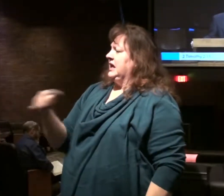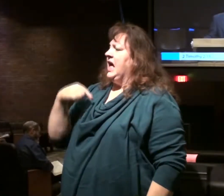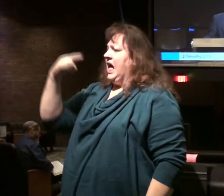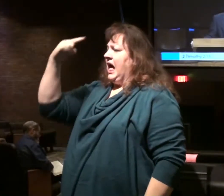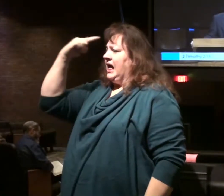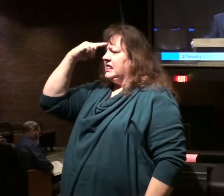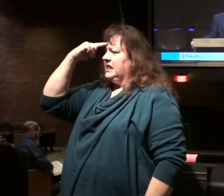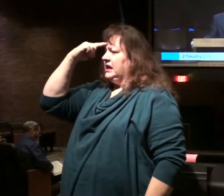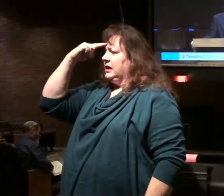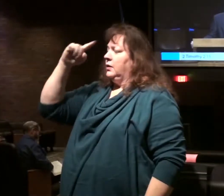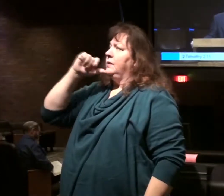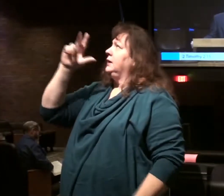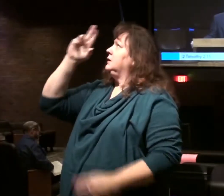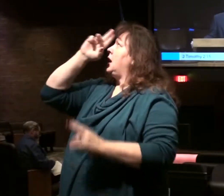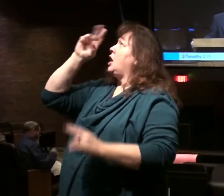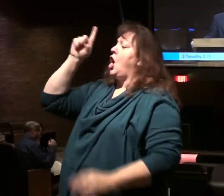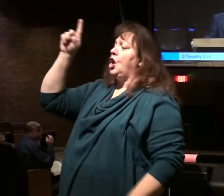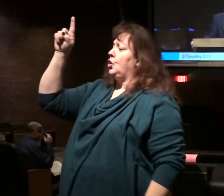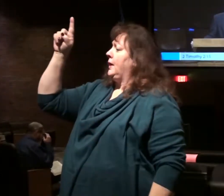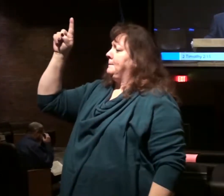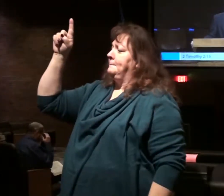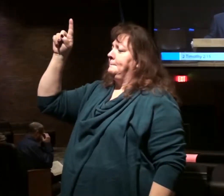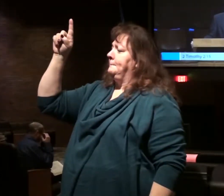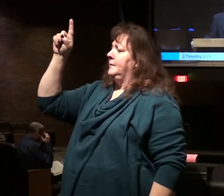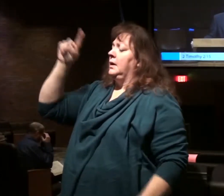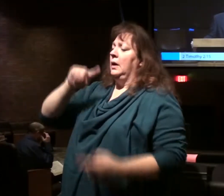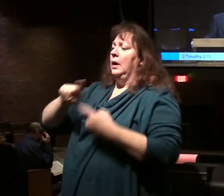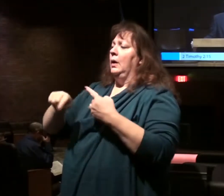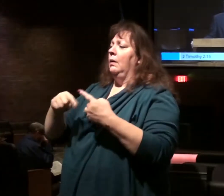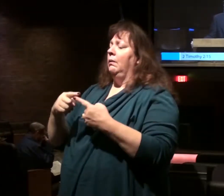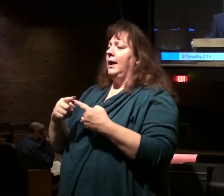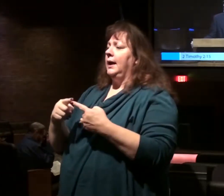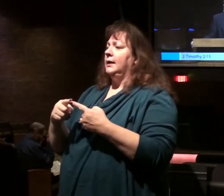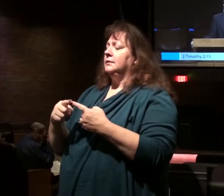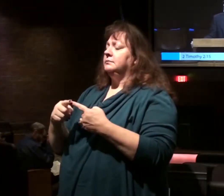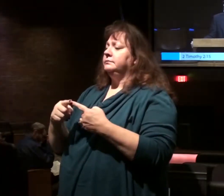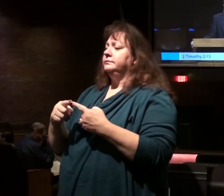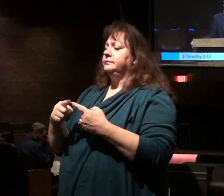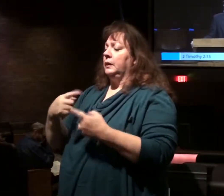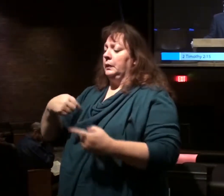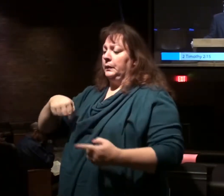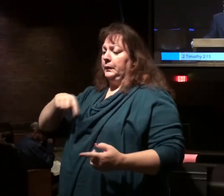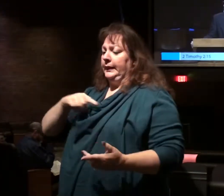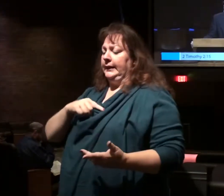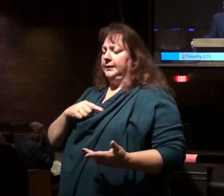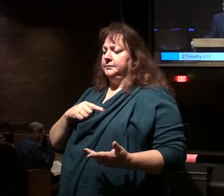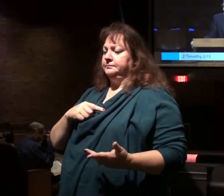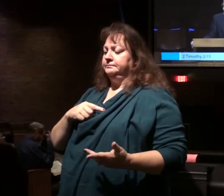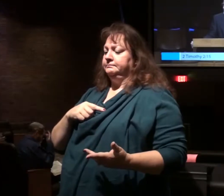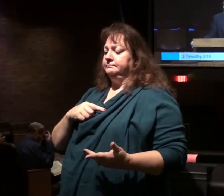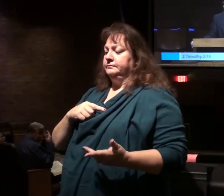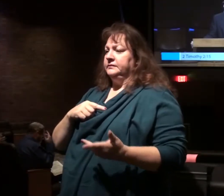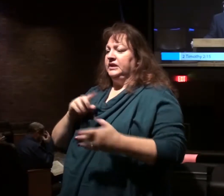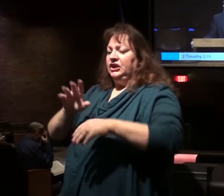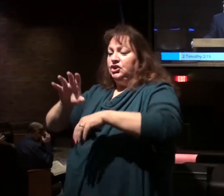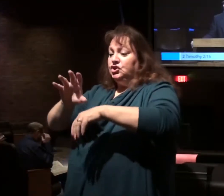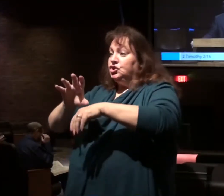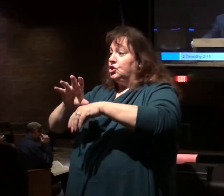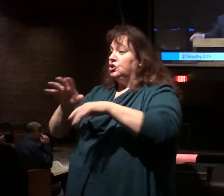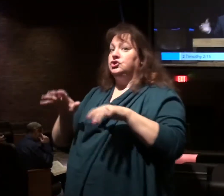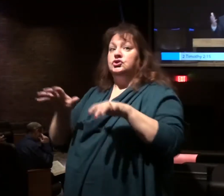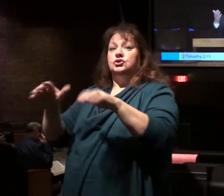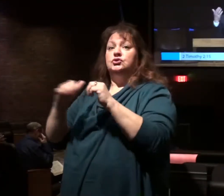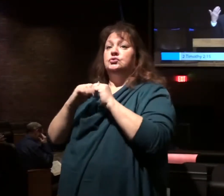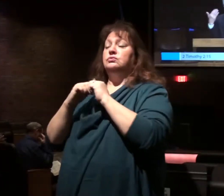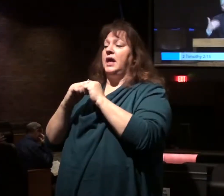dishonor the Lord when we turn our church services into